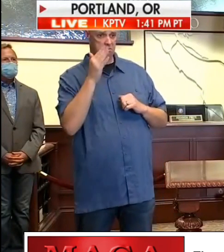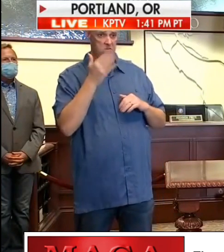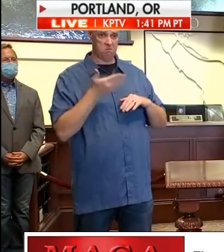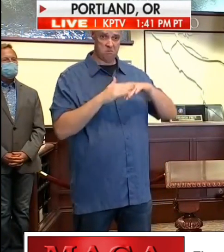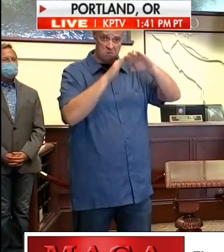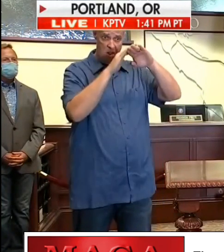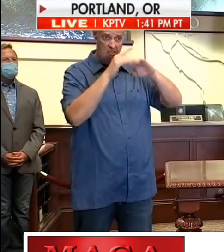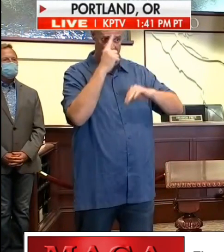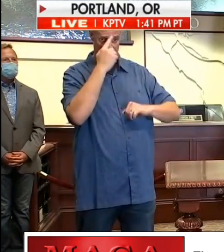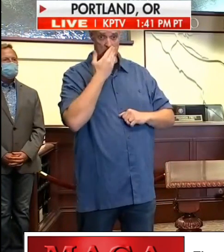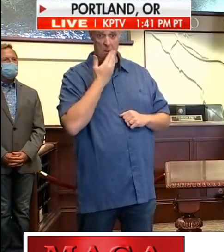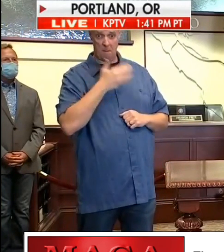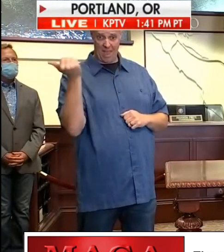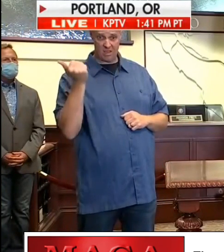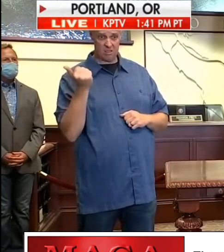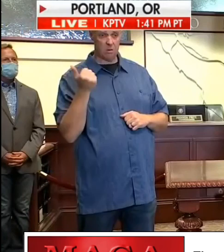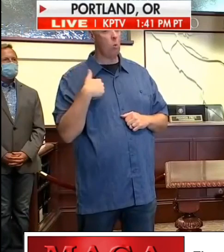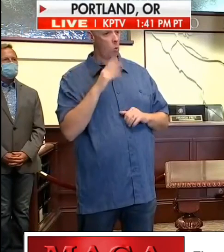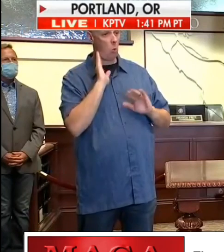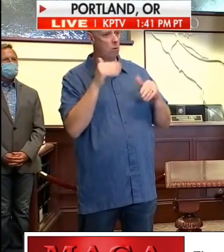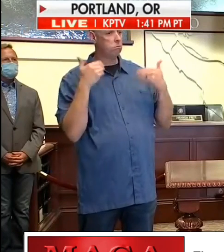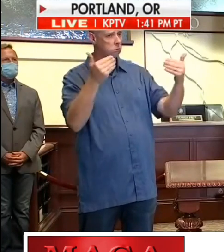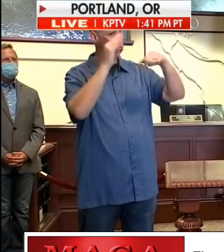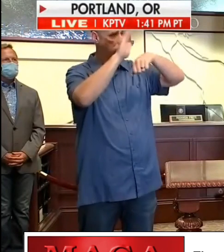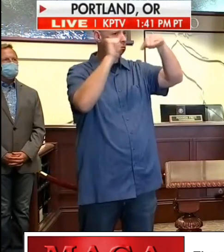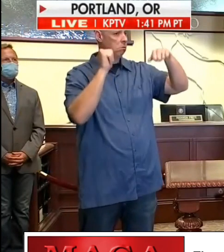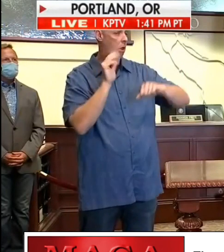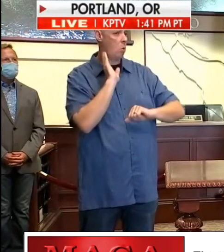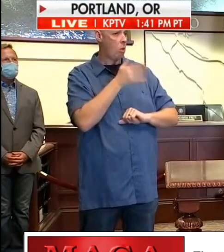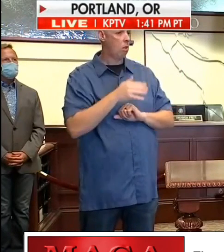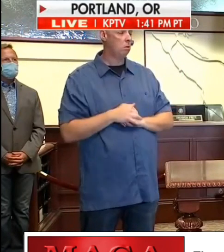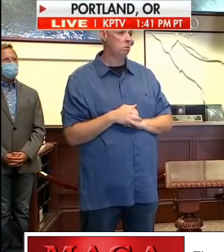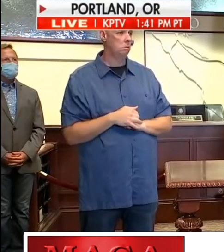best option to assist, then that's what will need to happen.